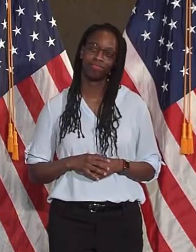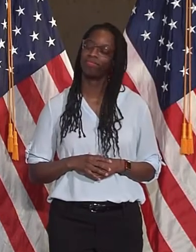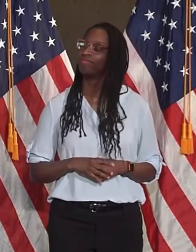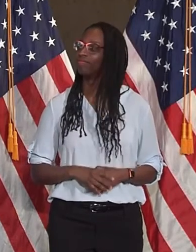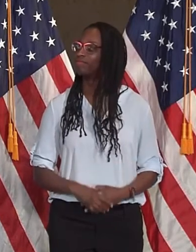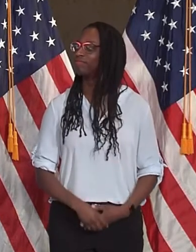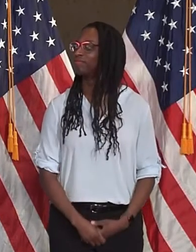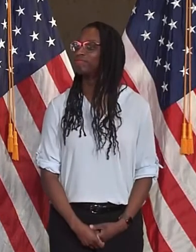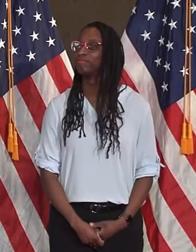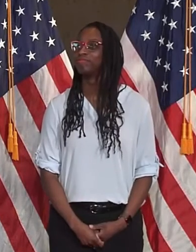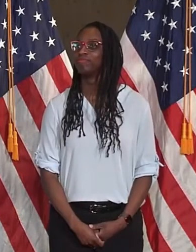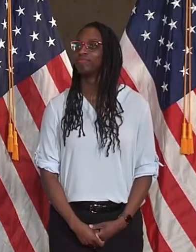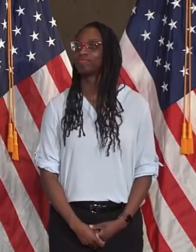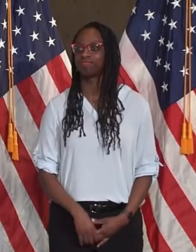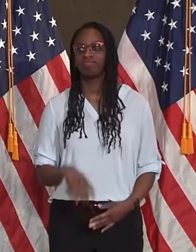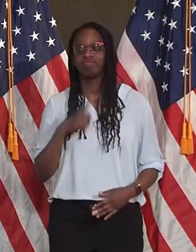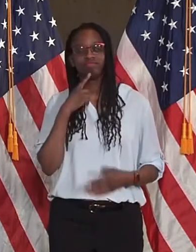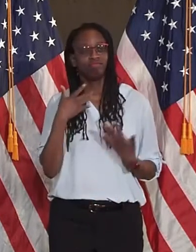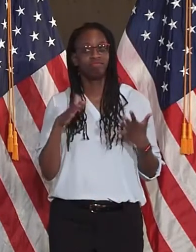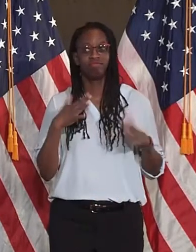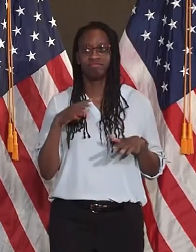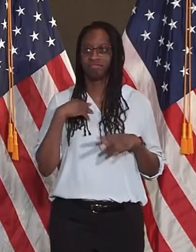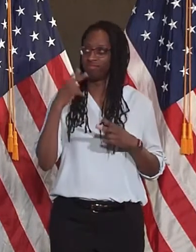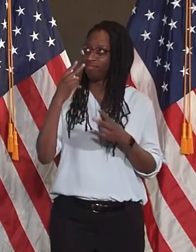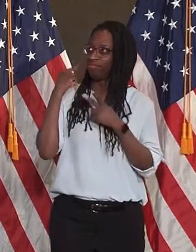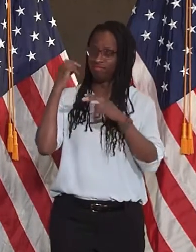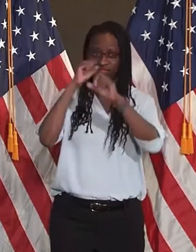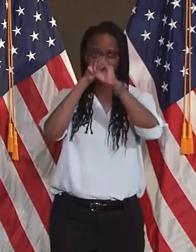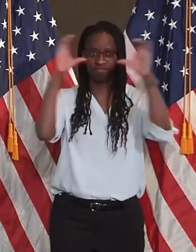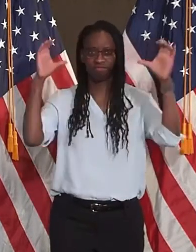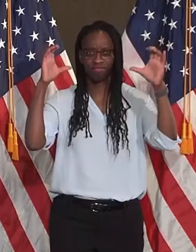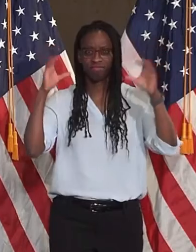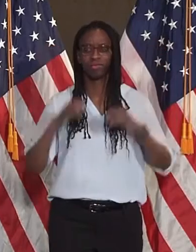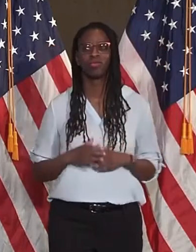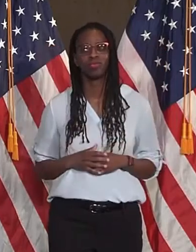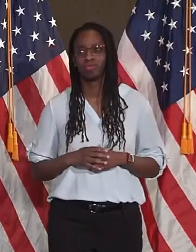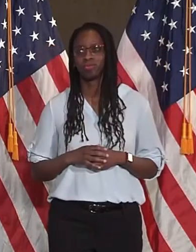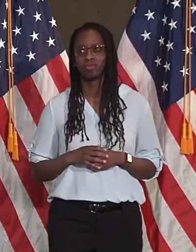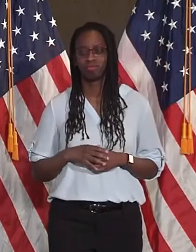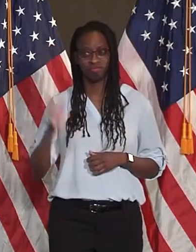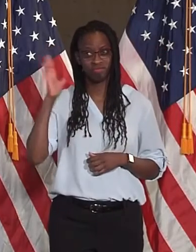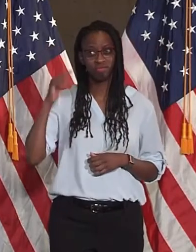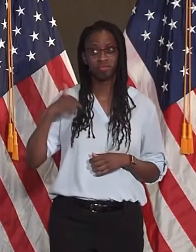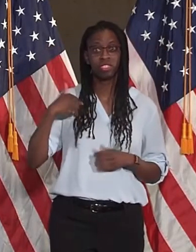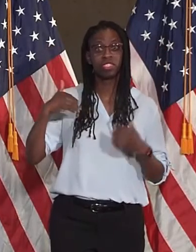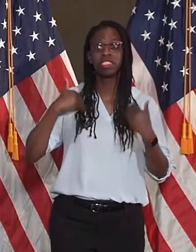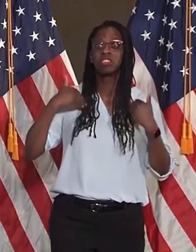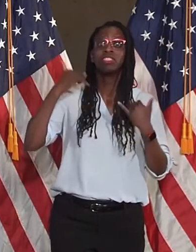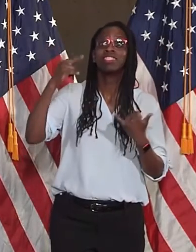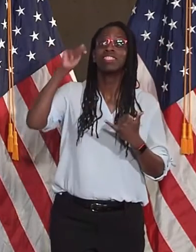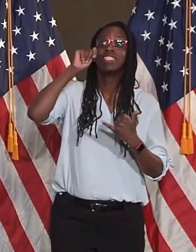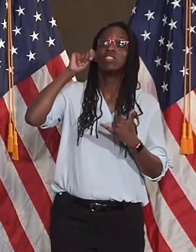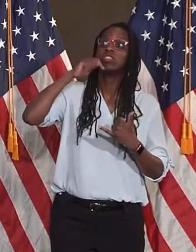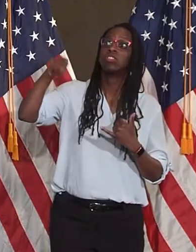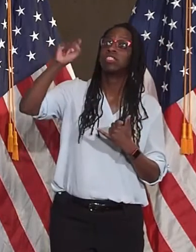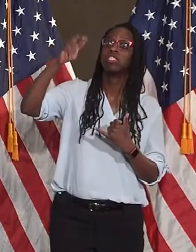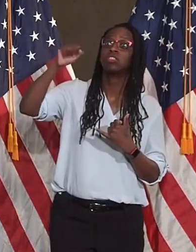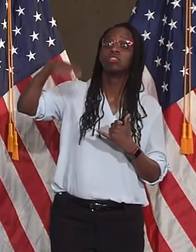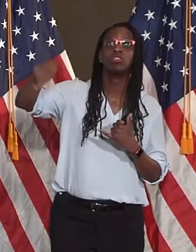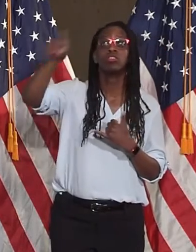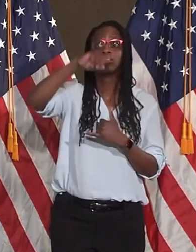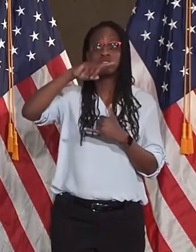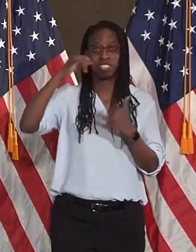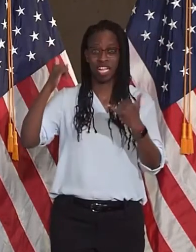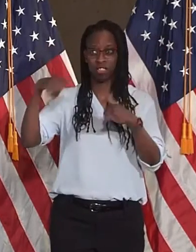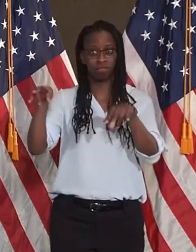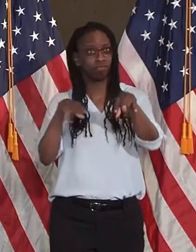To think that my teenage grandsons were born at a time when there had never even been